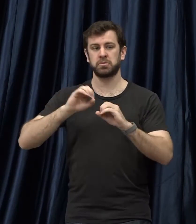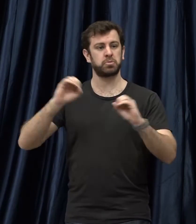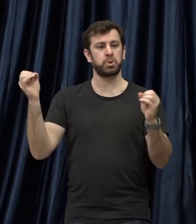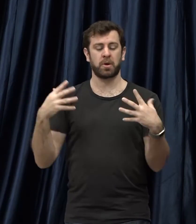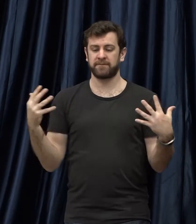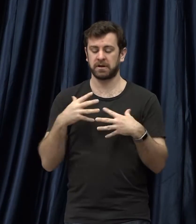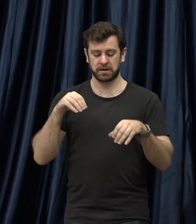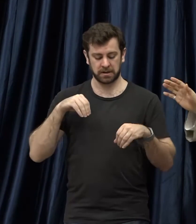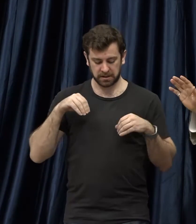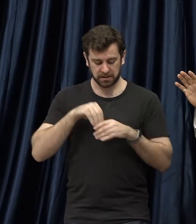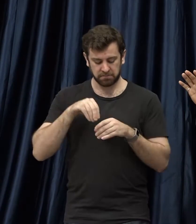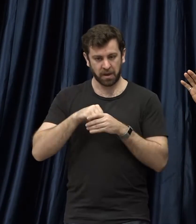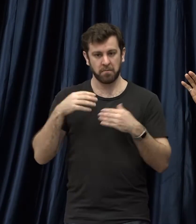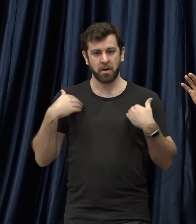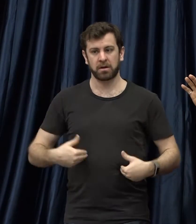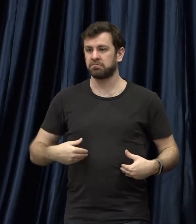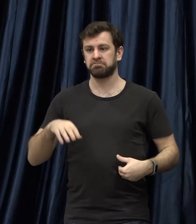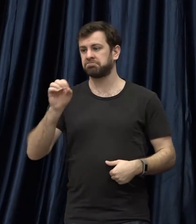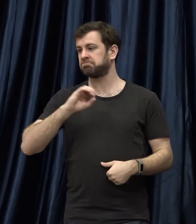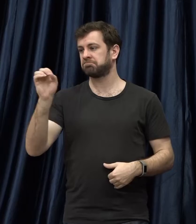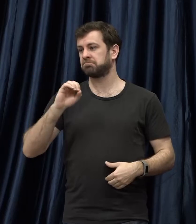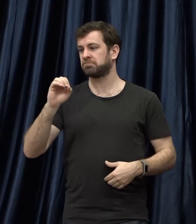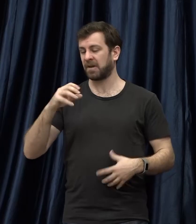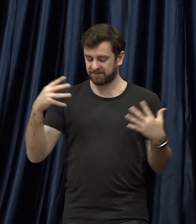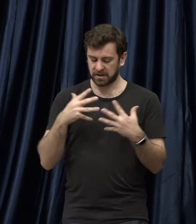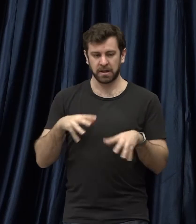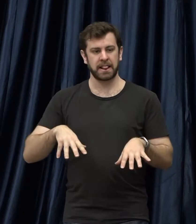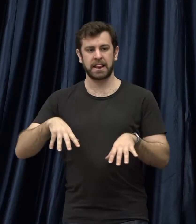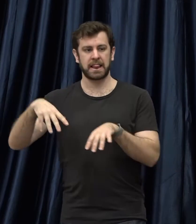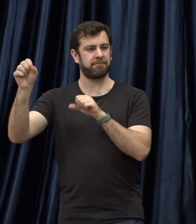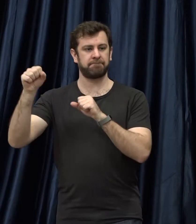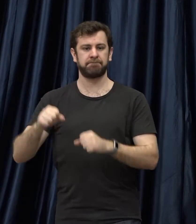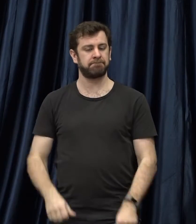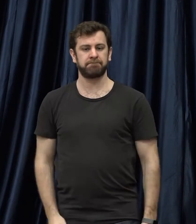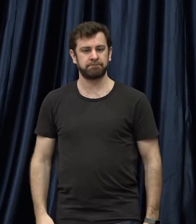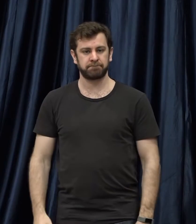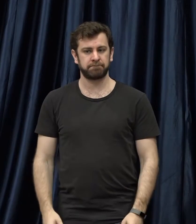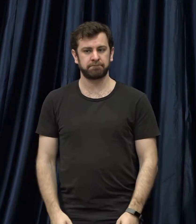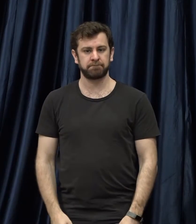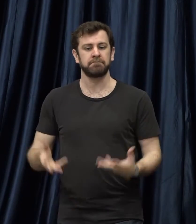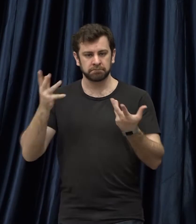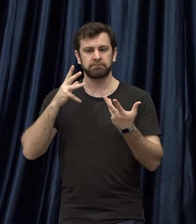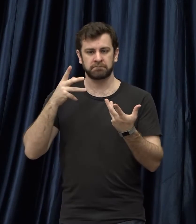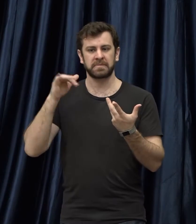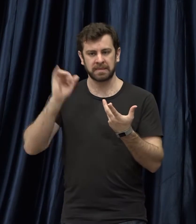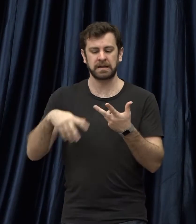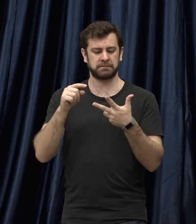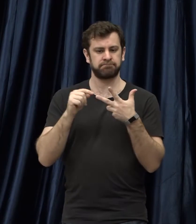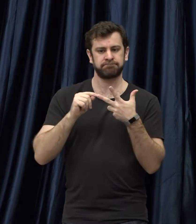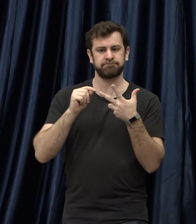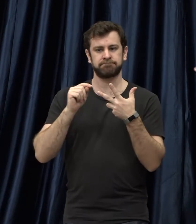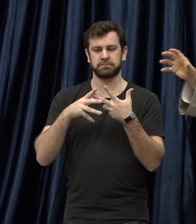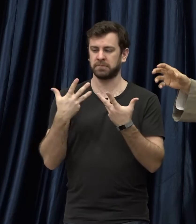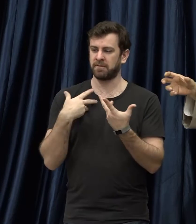body. Fear left me. This is the maqam of tawakkul. He was in this state. He